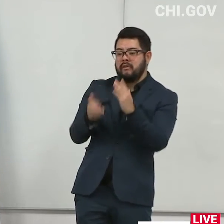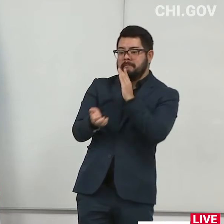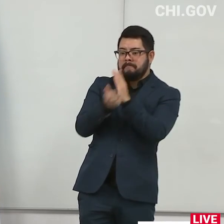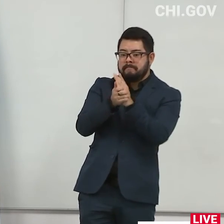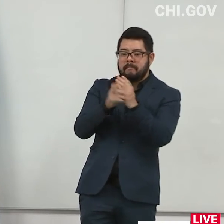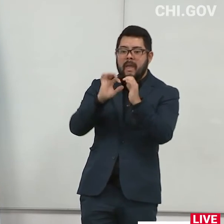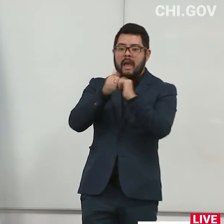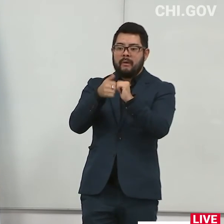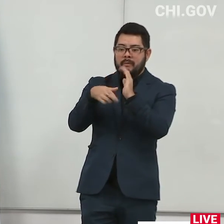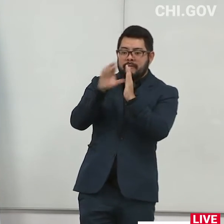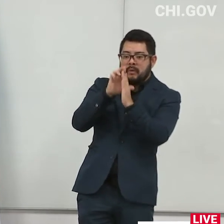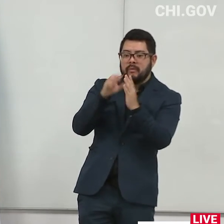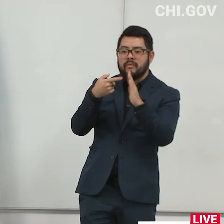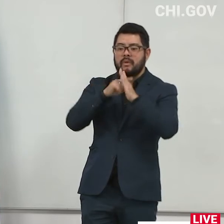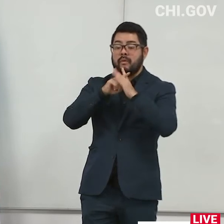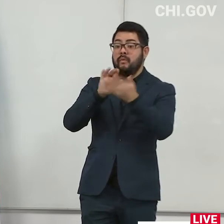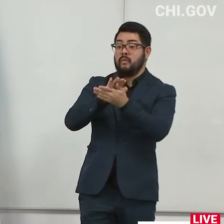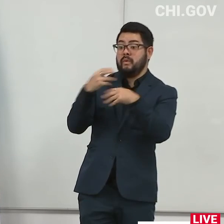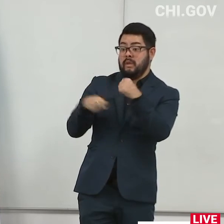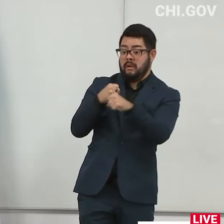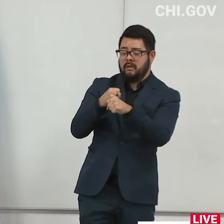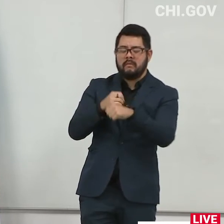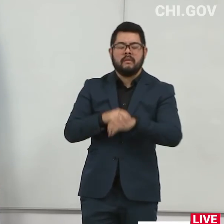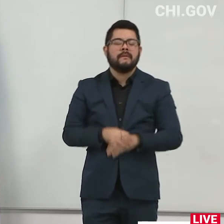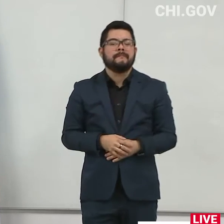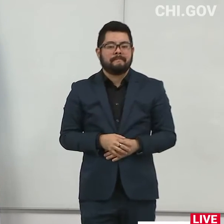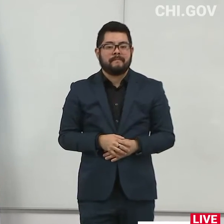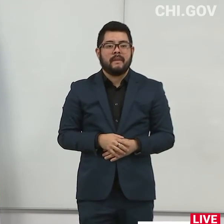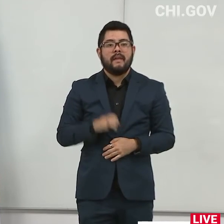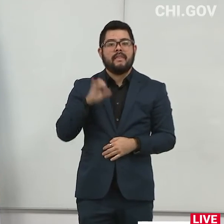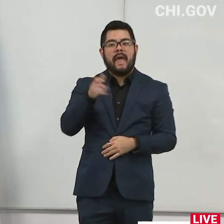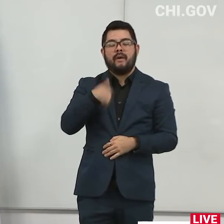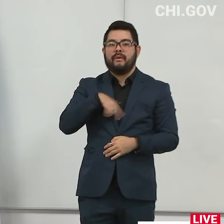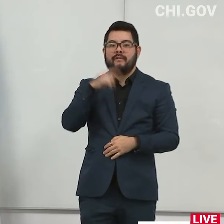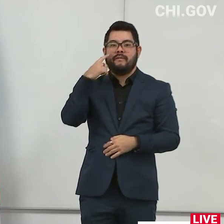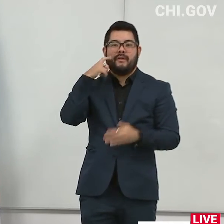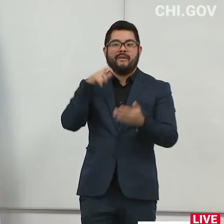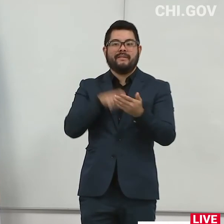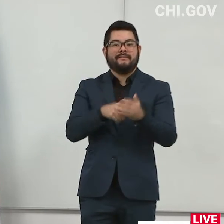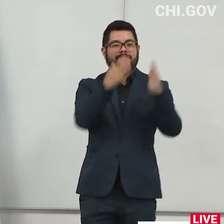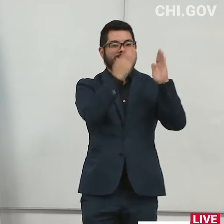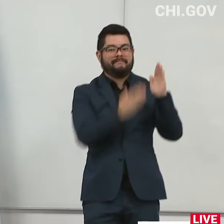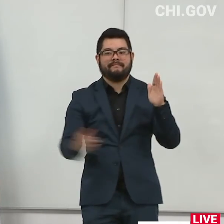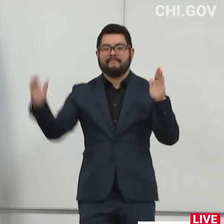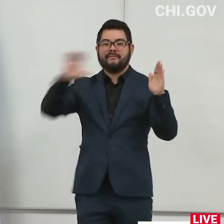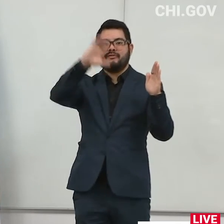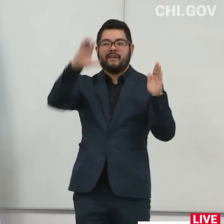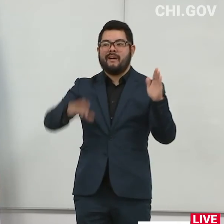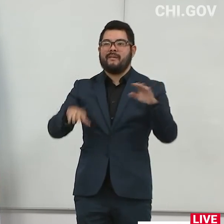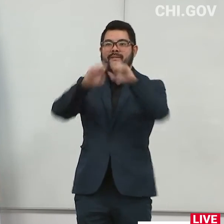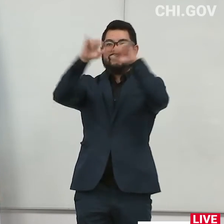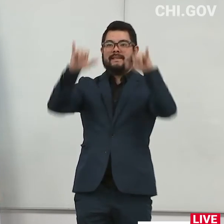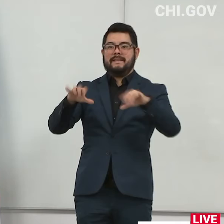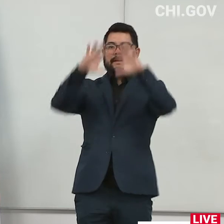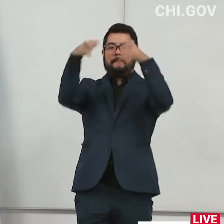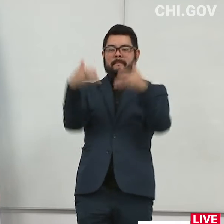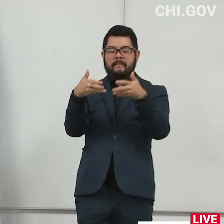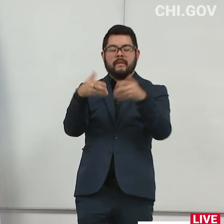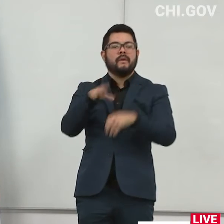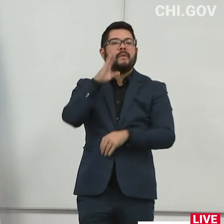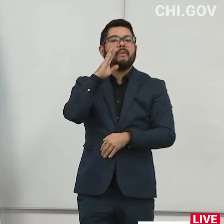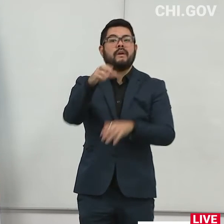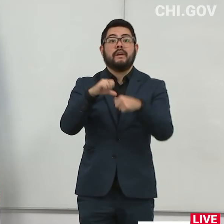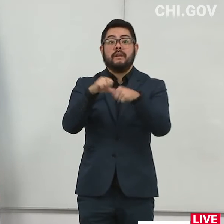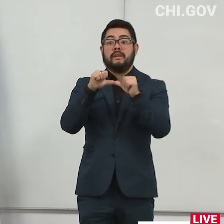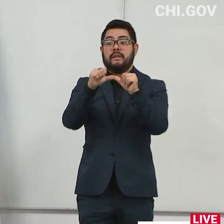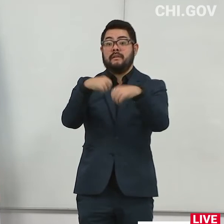the school year strong. And that's something that we've seen all across our system this year, and we will continue to make sure that we do